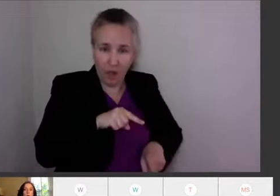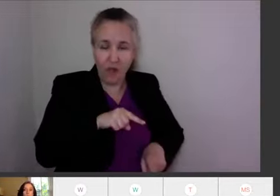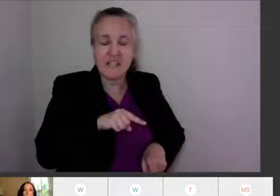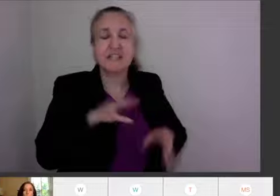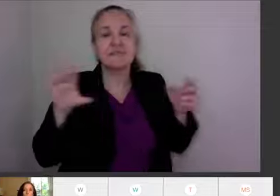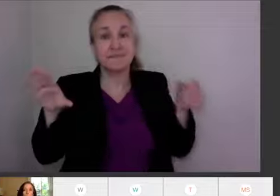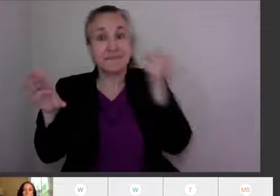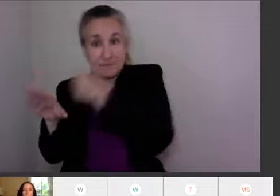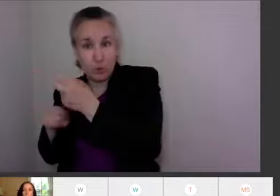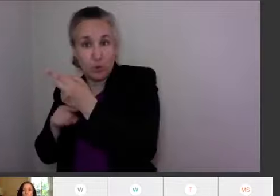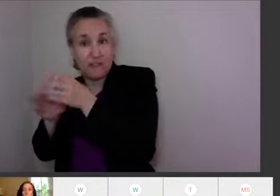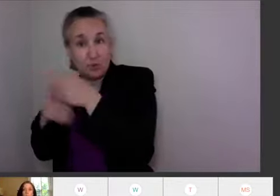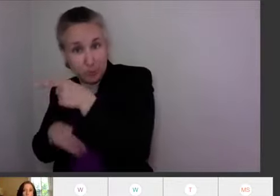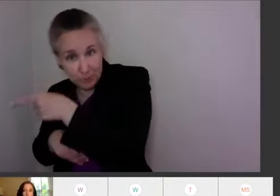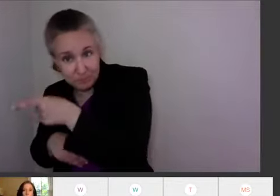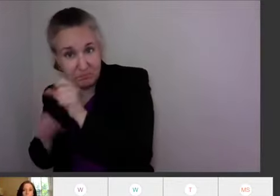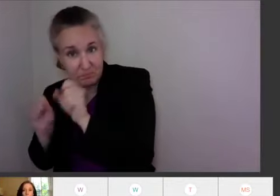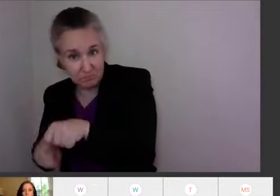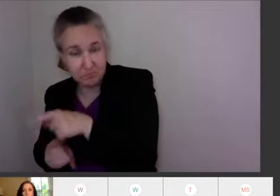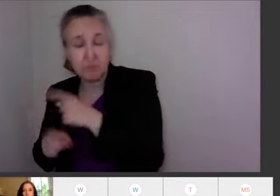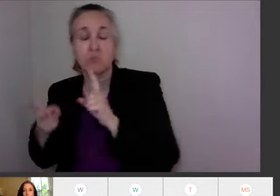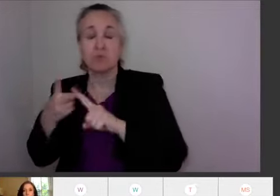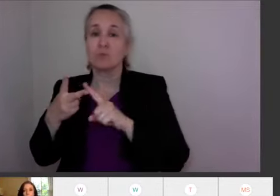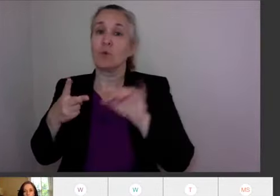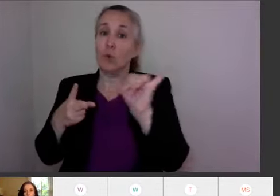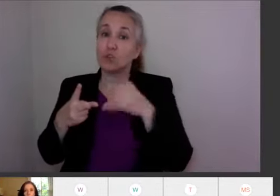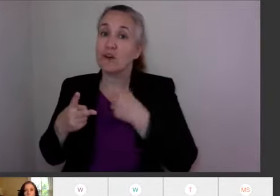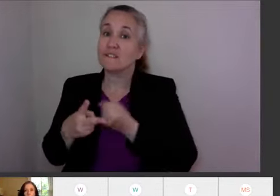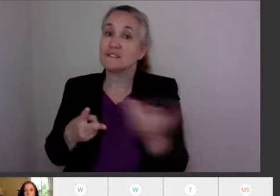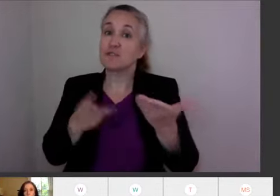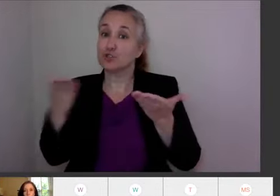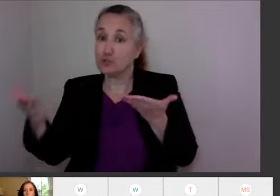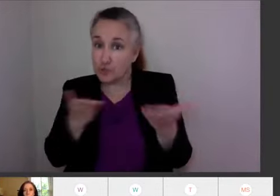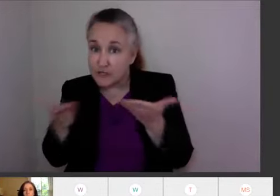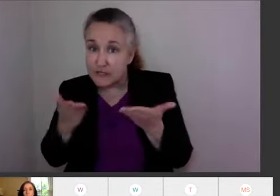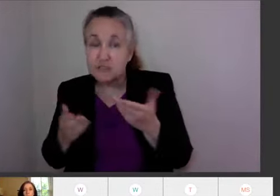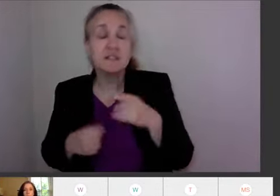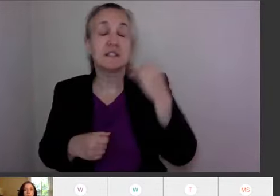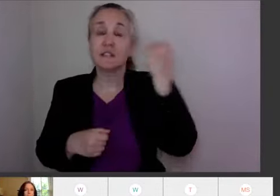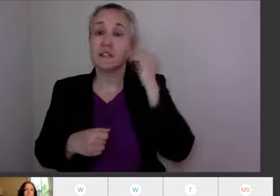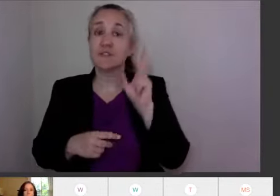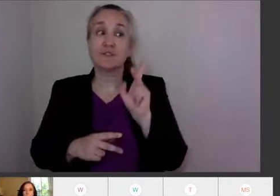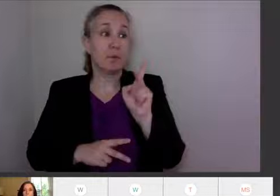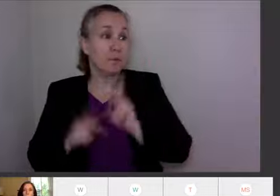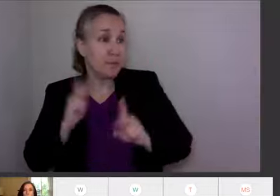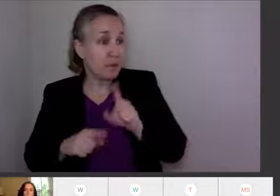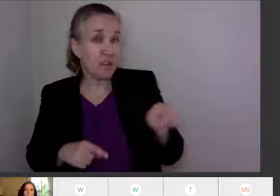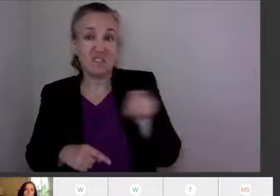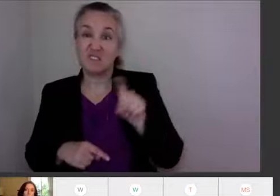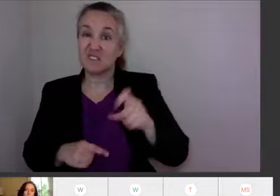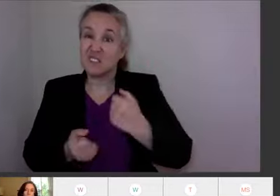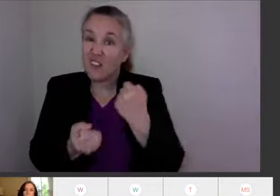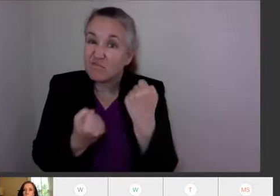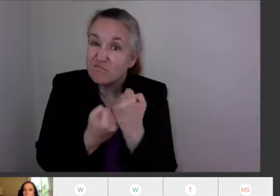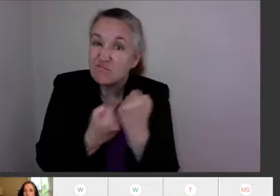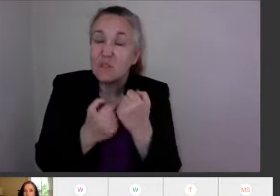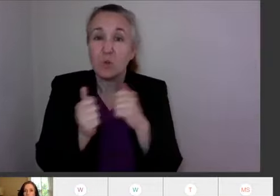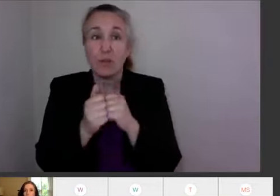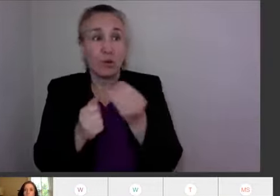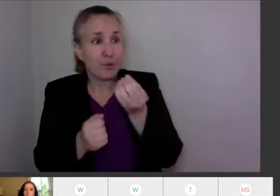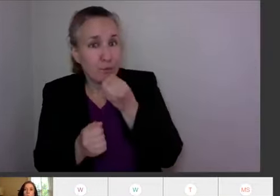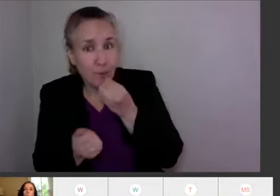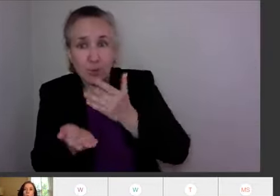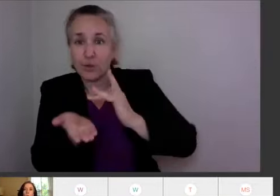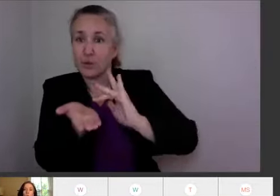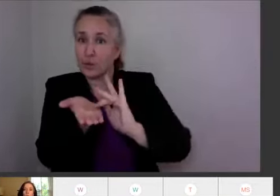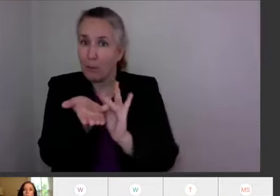And we also have a number of services that we can offer to individuals if they need help with food or